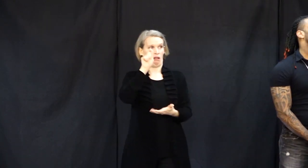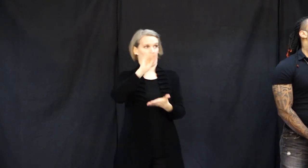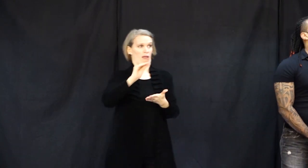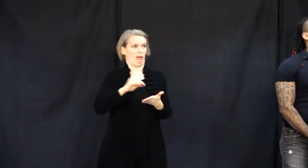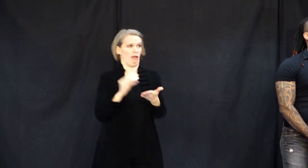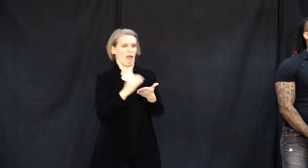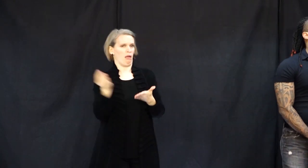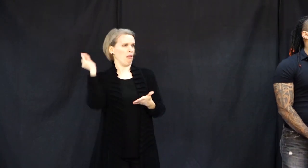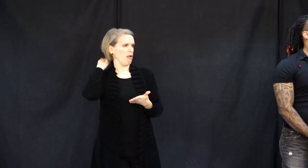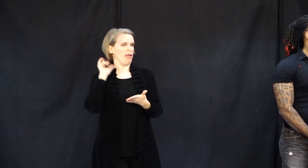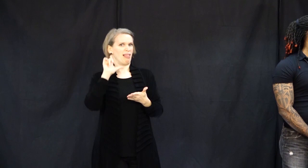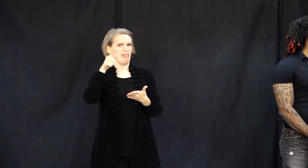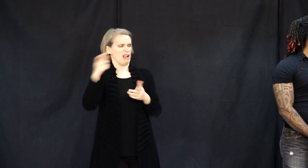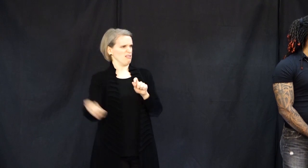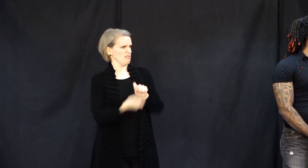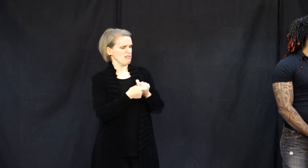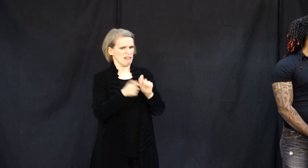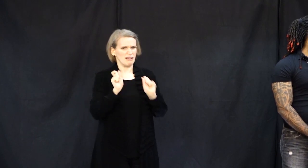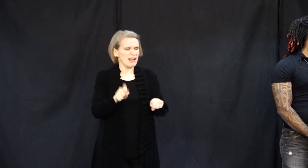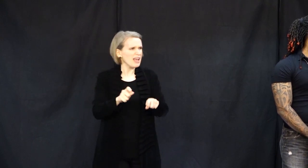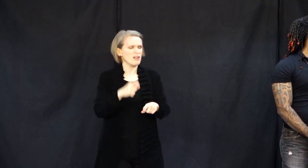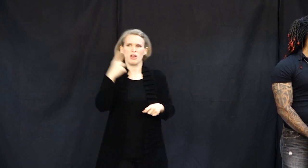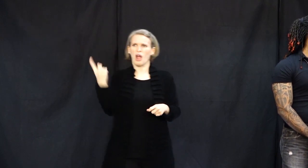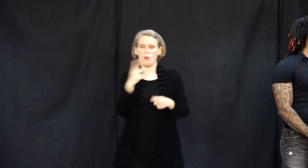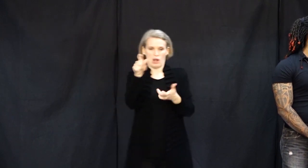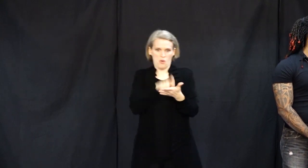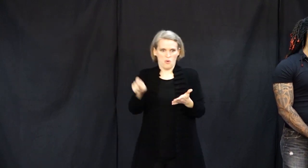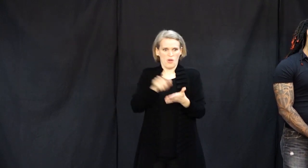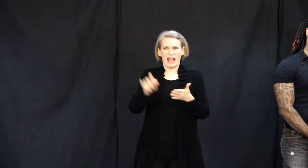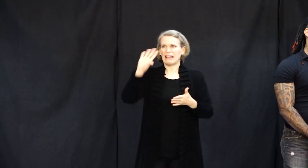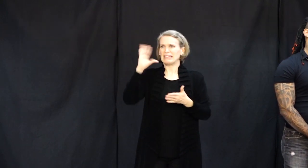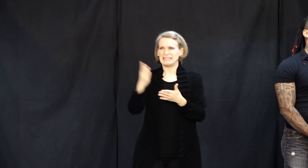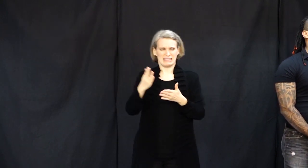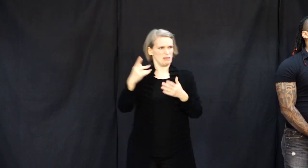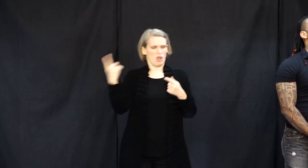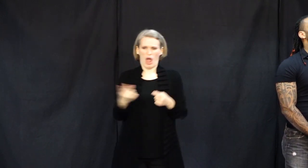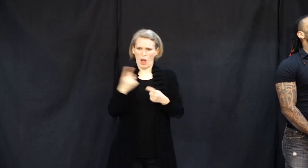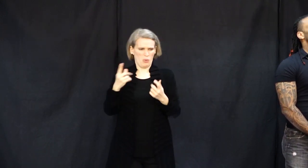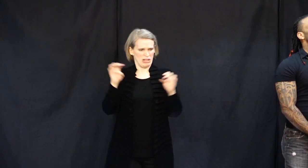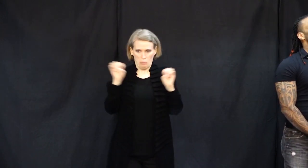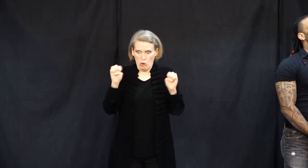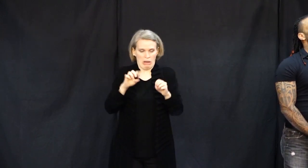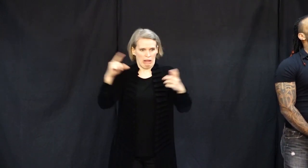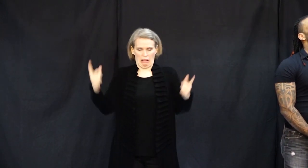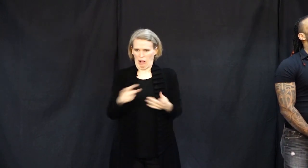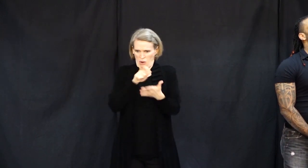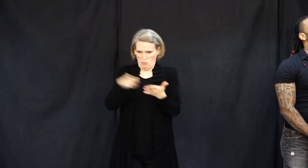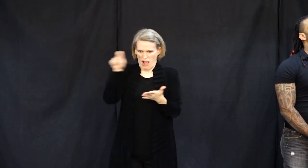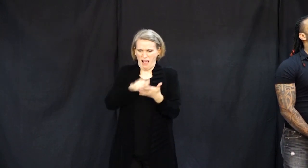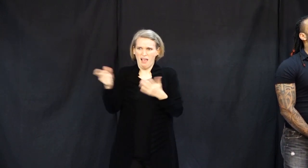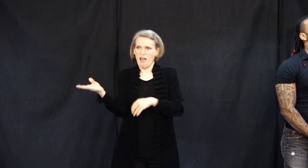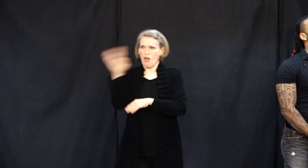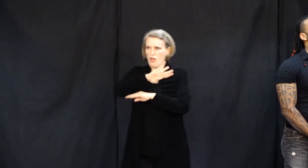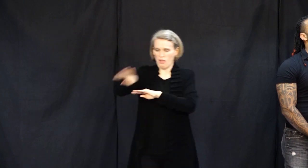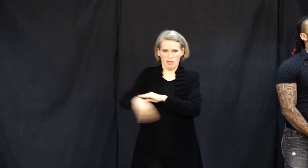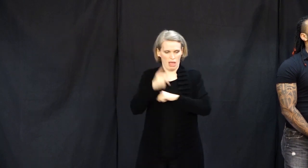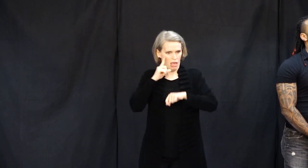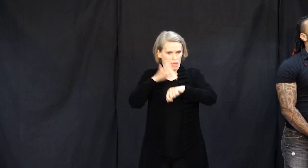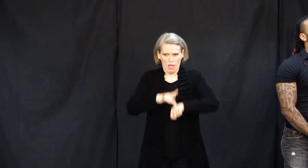your enemies. Why do you write like it's going out of style? Write day and night like it's going out of style. Every day you fight like